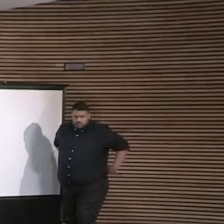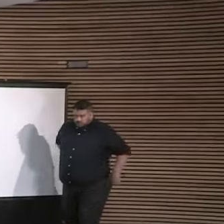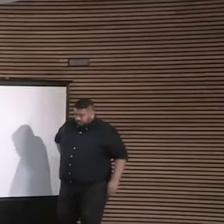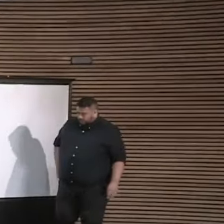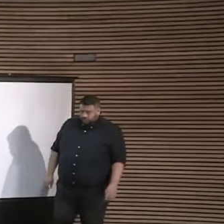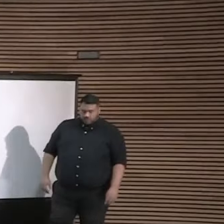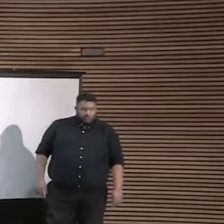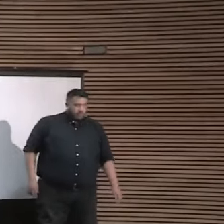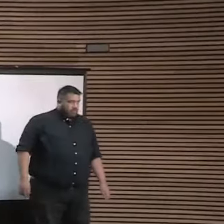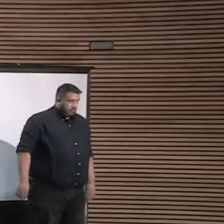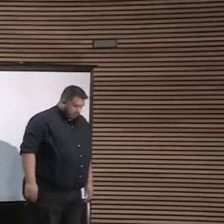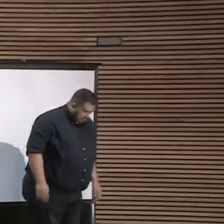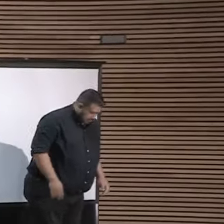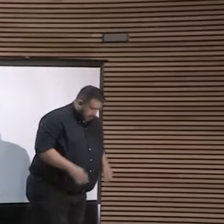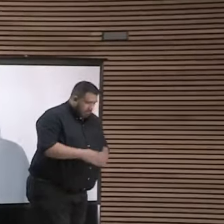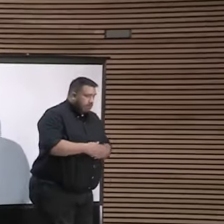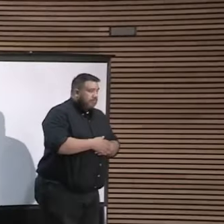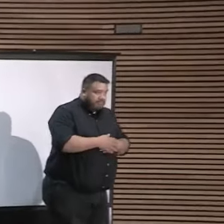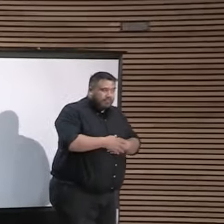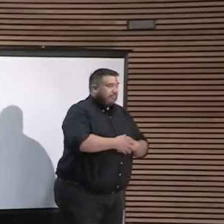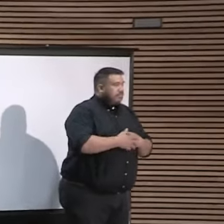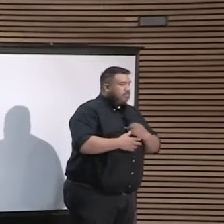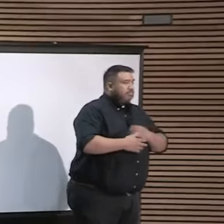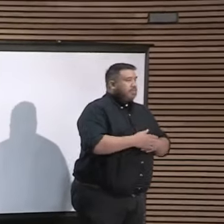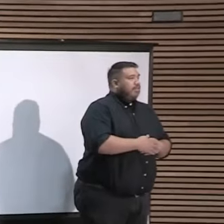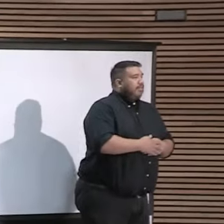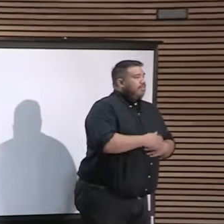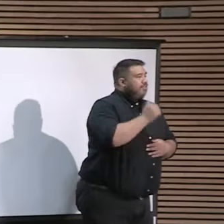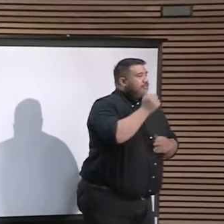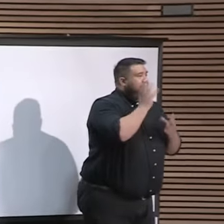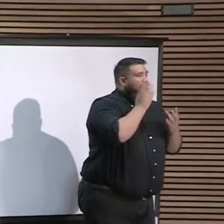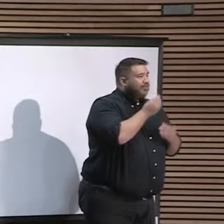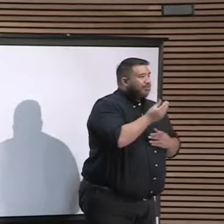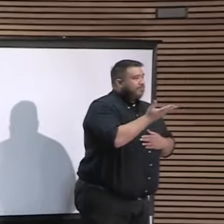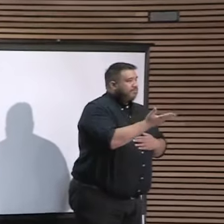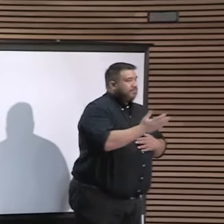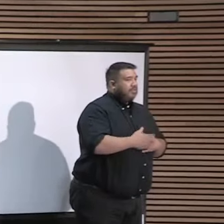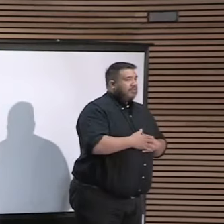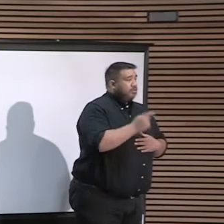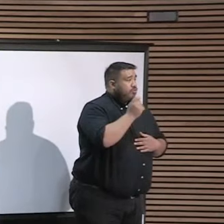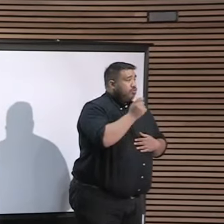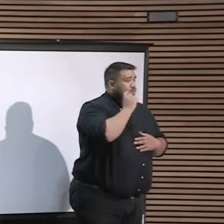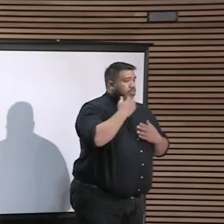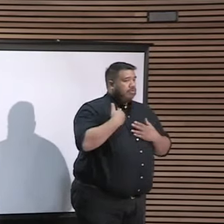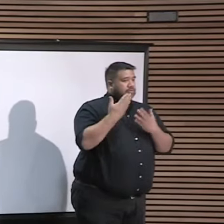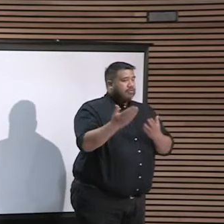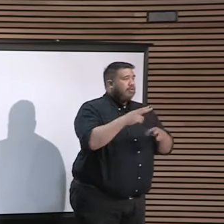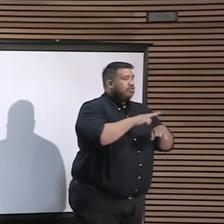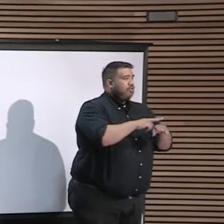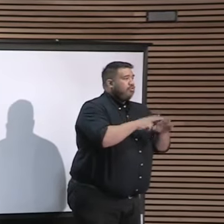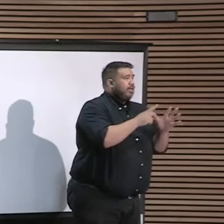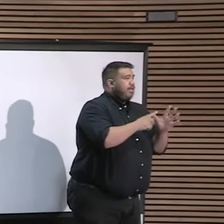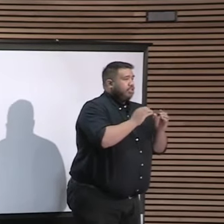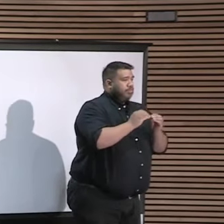All right, good afternoon, everybody. In a moment, I'll hand over to the Director General to provide today's update. I imagine that there'll be quite a